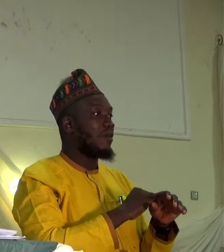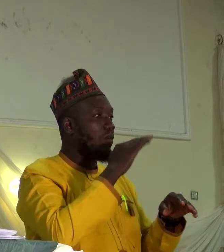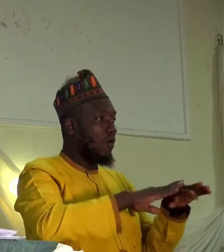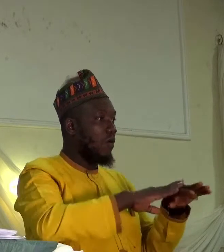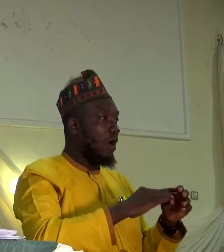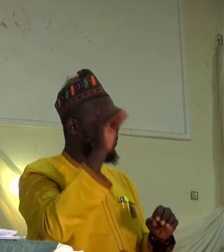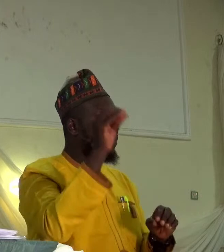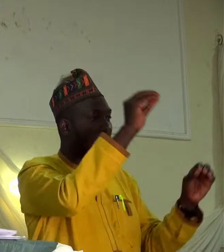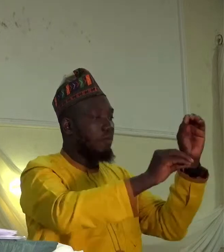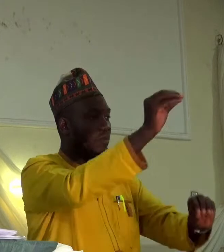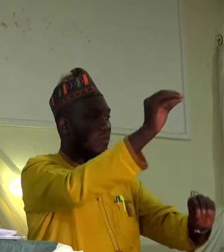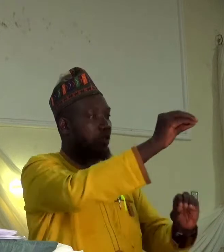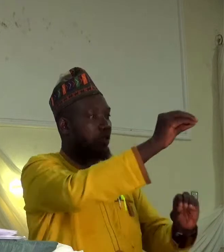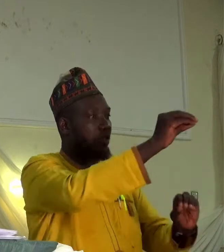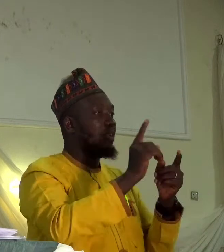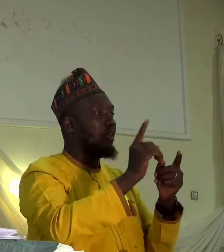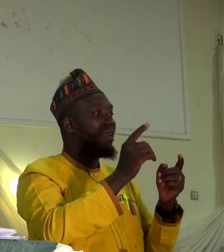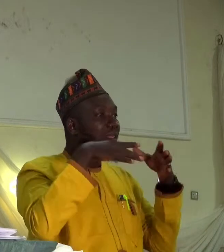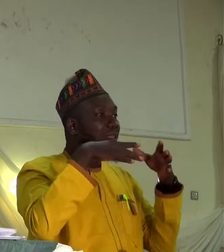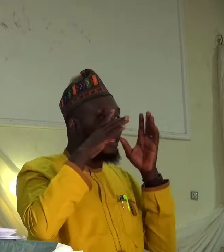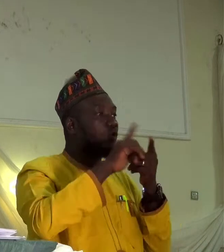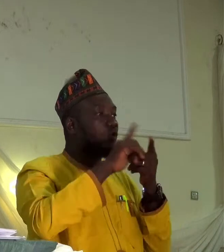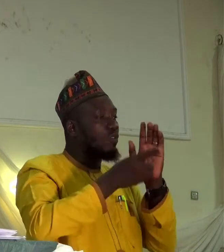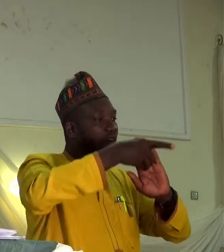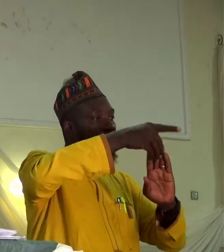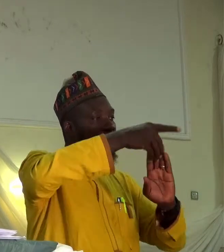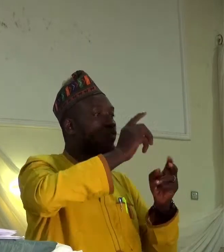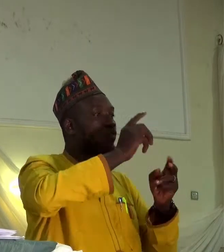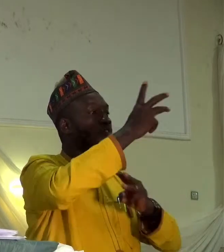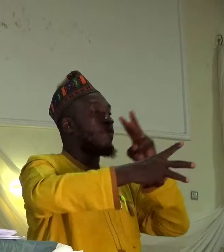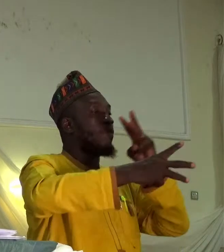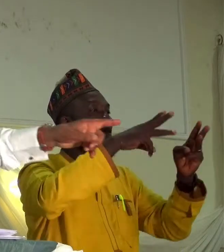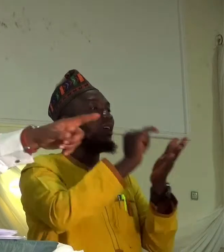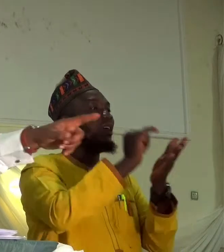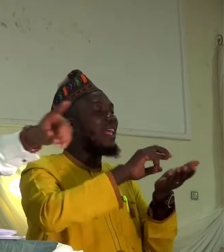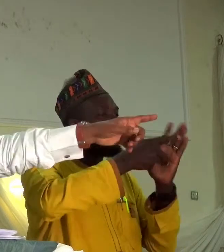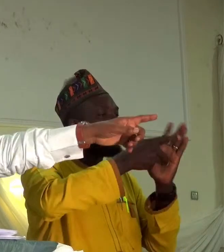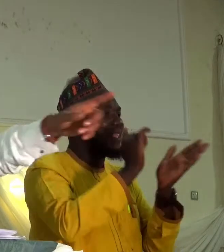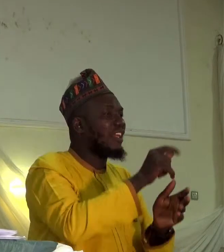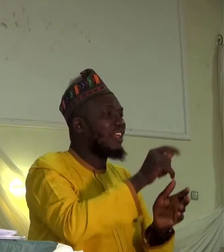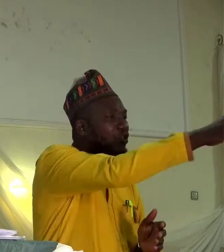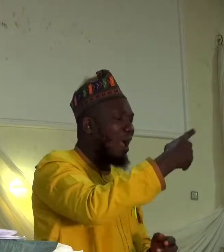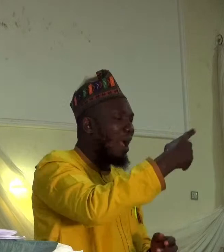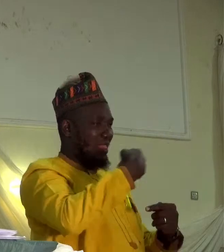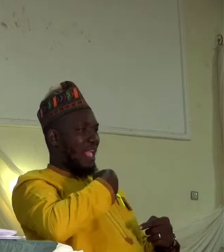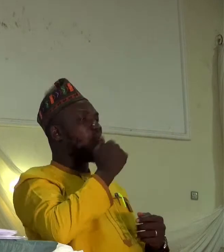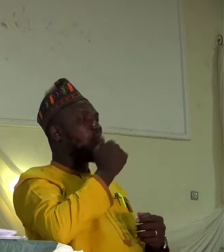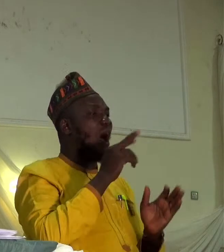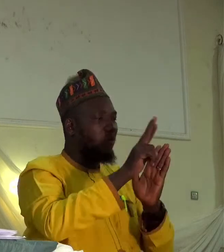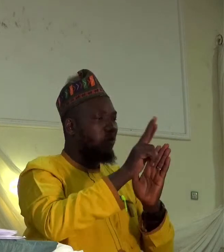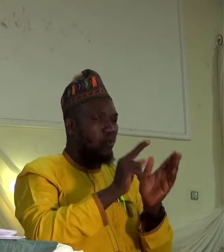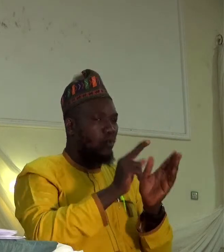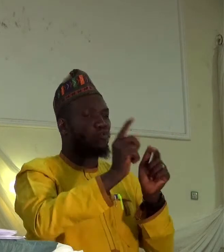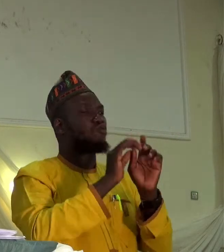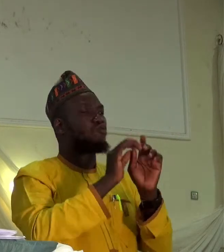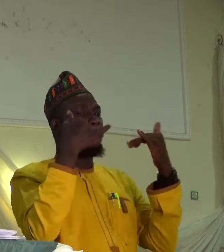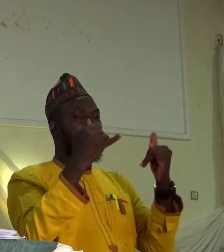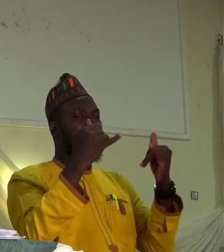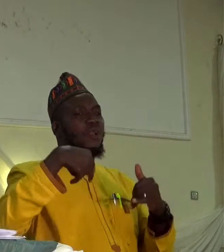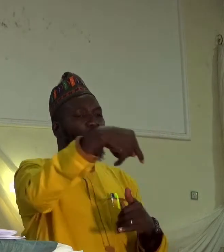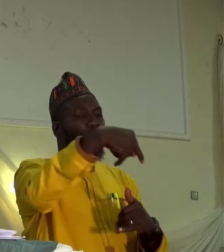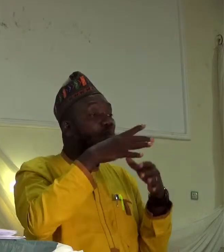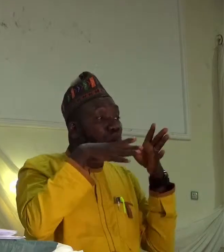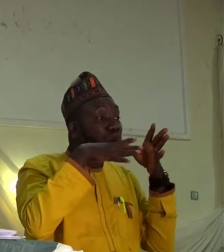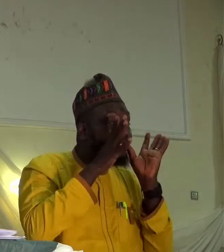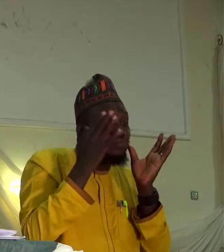Islam to the development of knowledge in the world. And that will tell you pe mi re, we have roles to play. Awon muslimi akoko